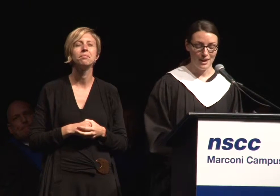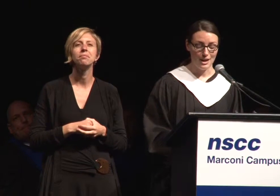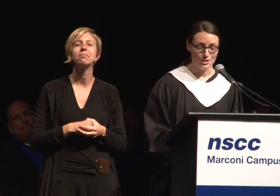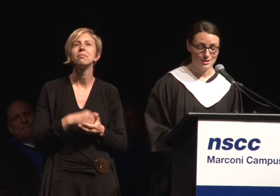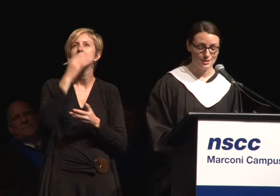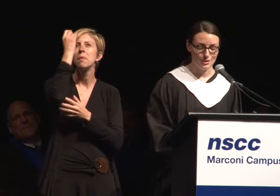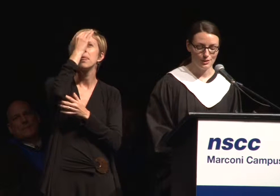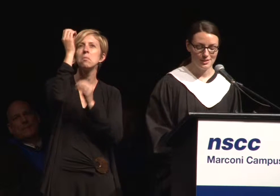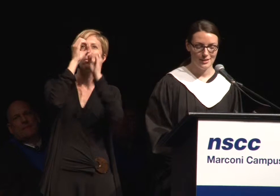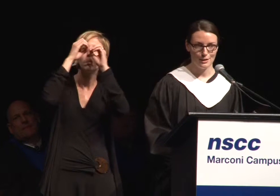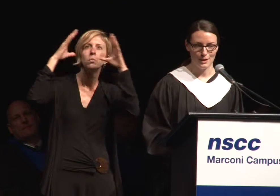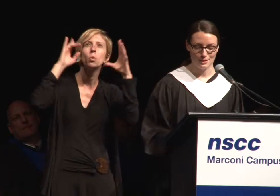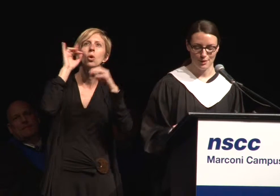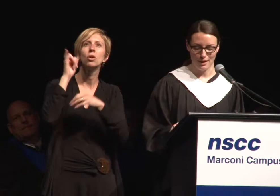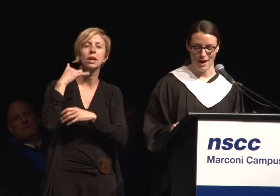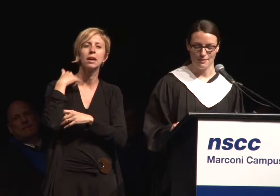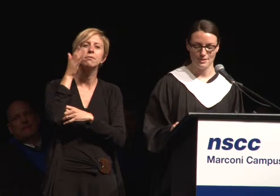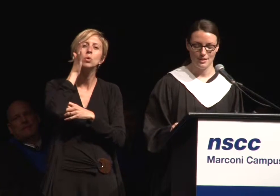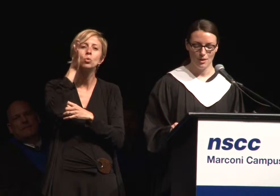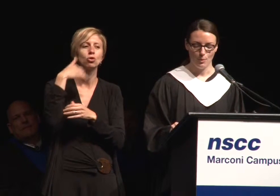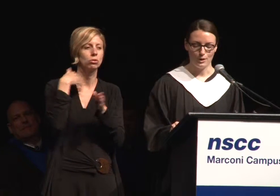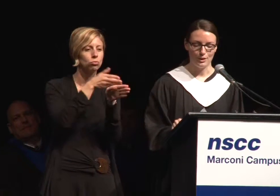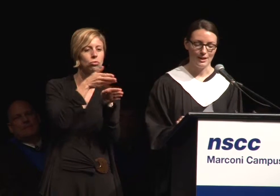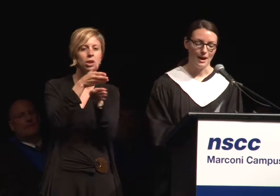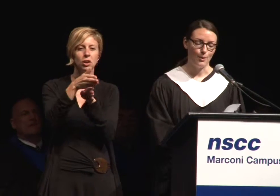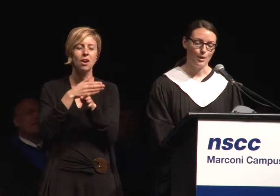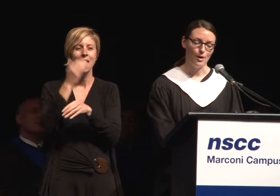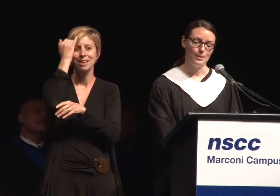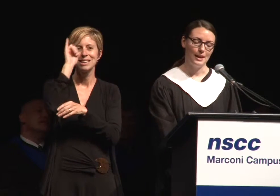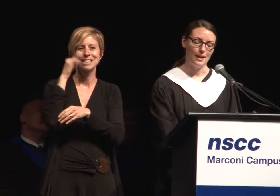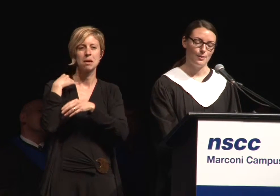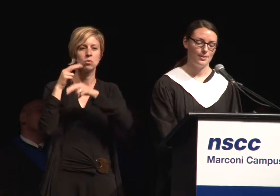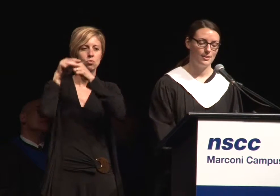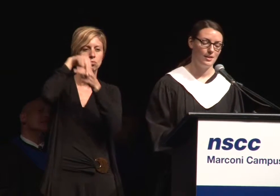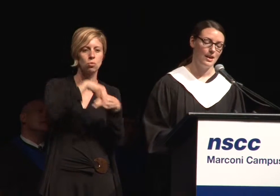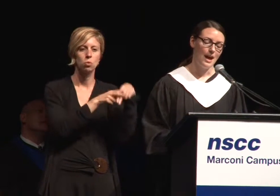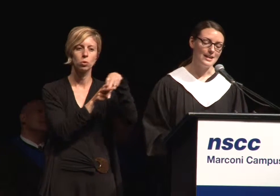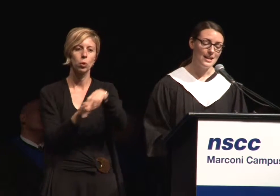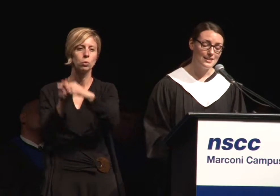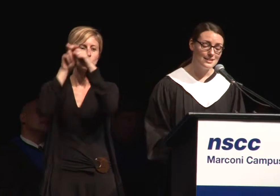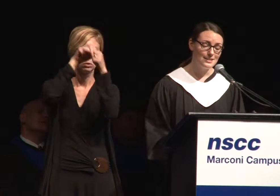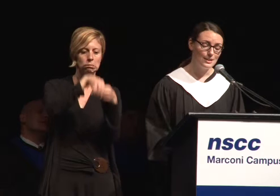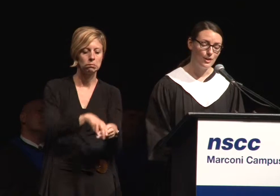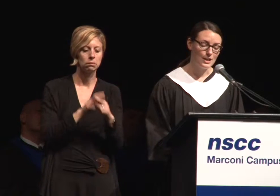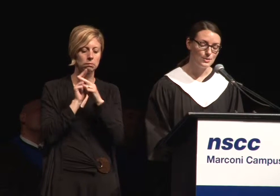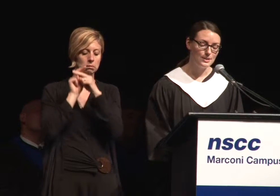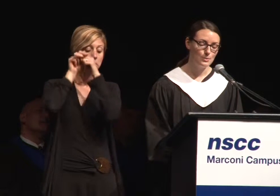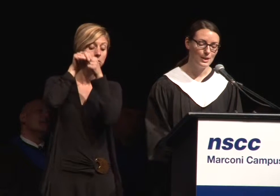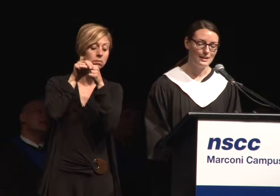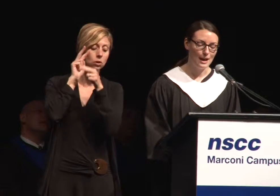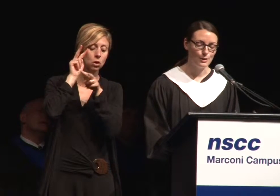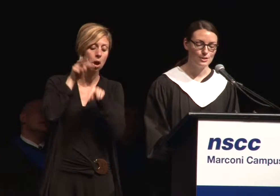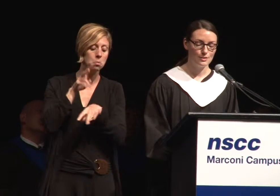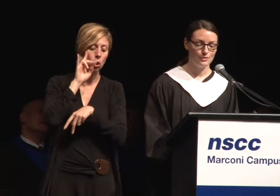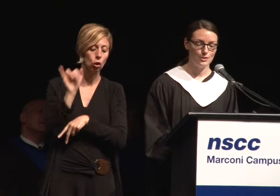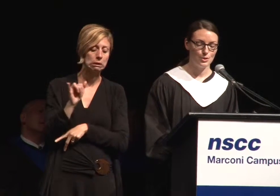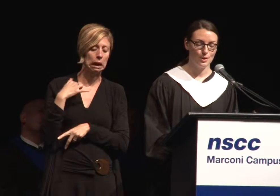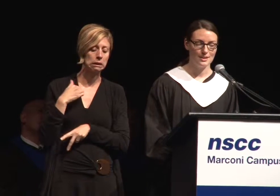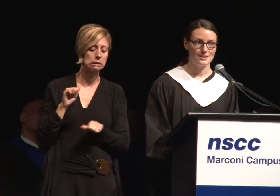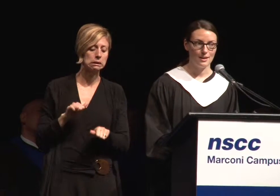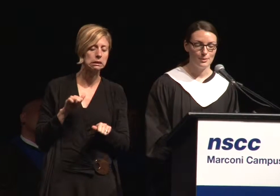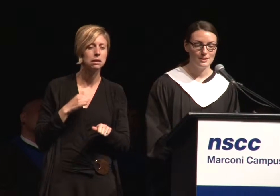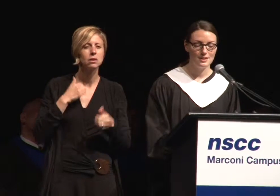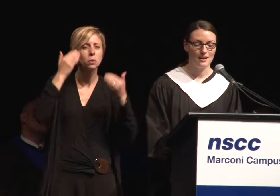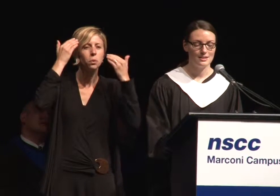down with anxious uncertainty at the rest of our lives, wondering how it will all play out. As NSCC graduates, we can now look to the future